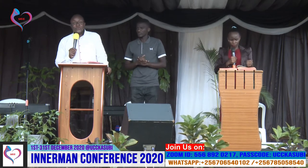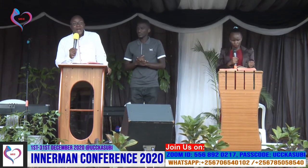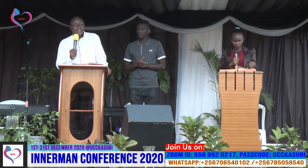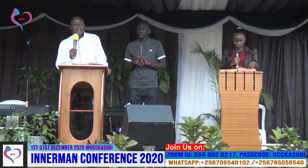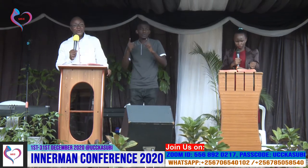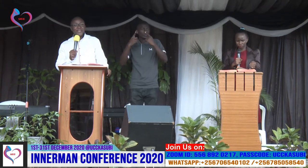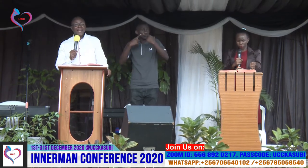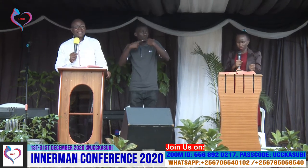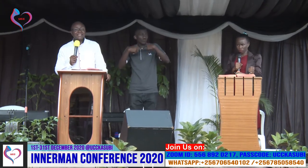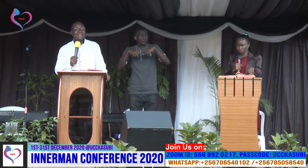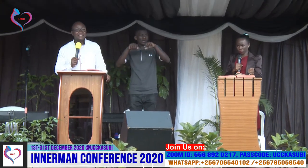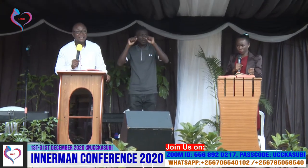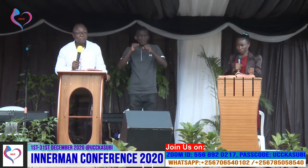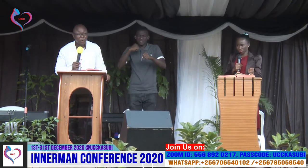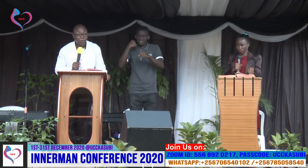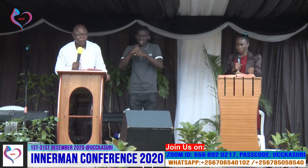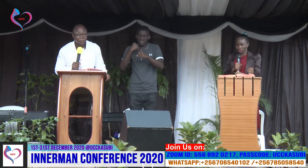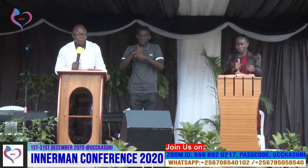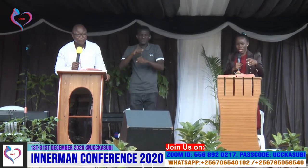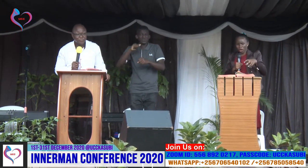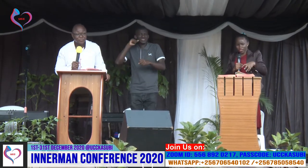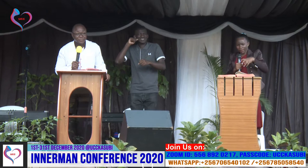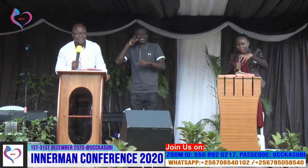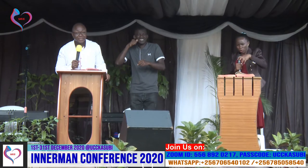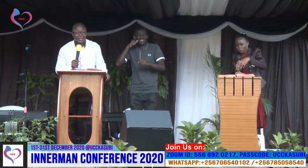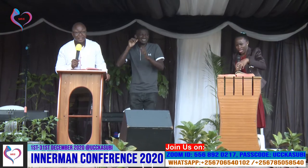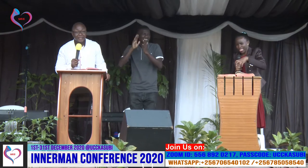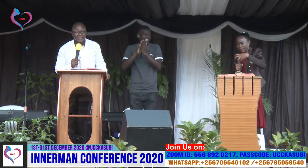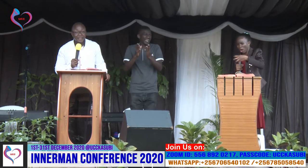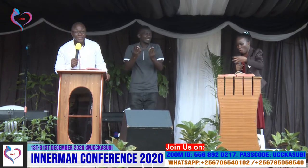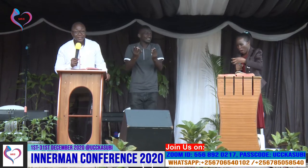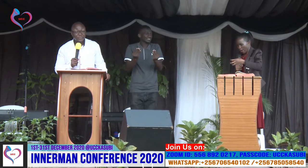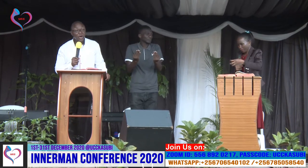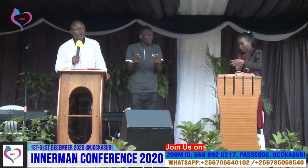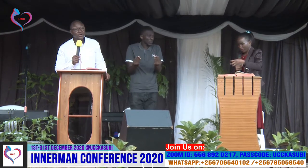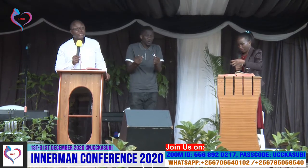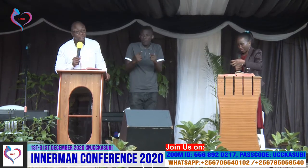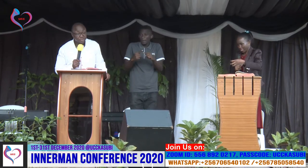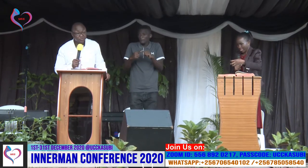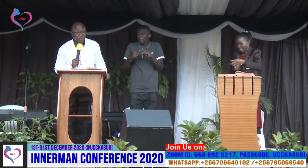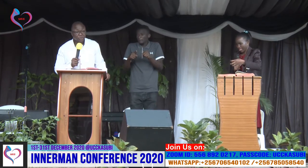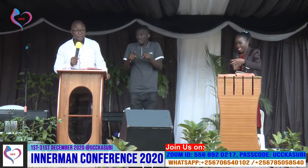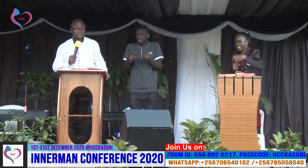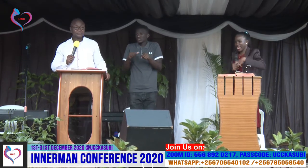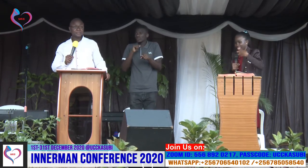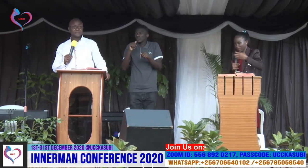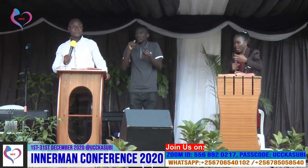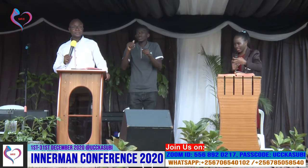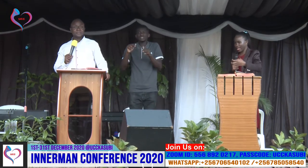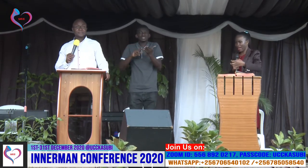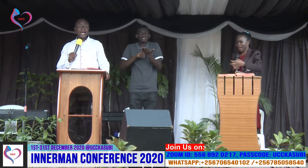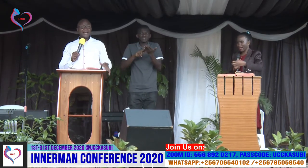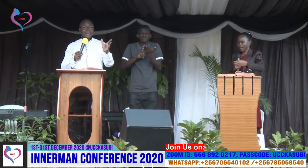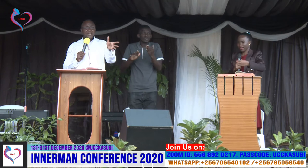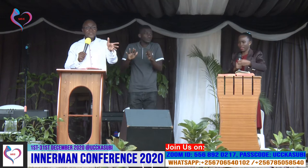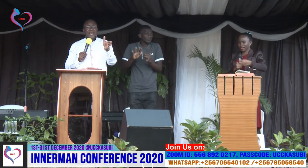we would rather do the nice and simple. Twandikoze ebirungi ate ebyanguwa. Though not useful. Yadde nga